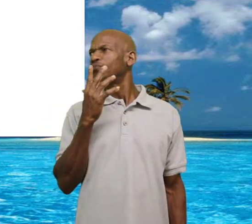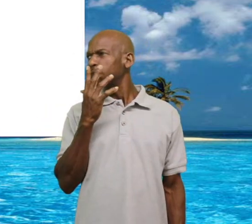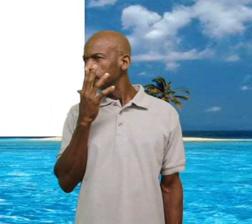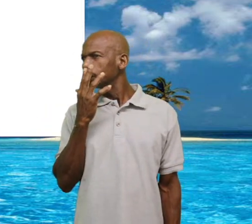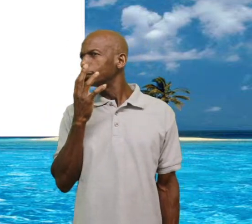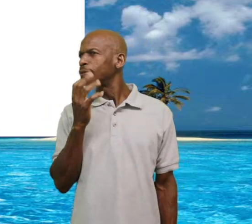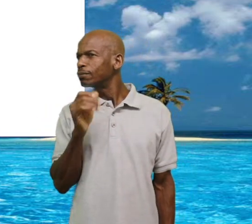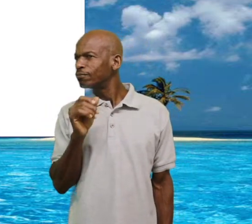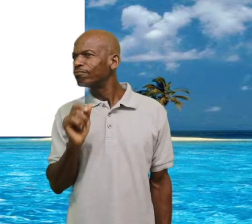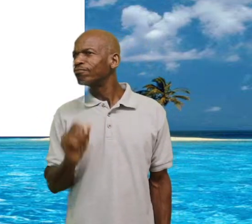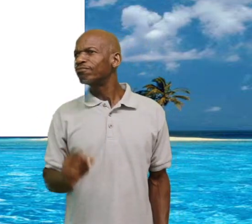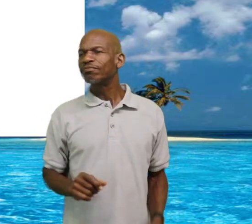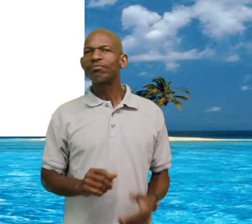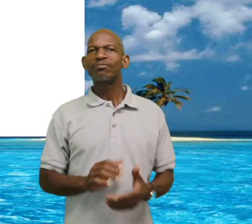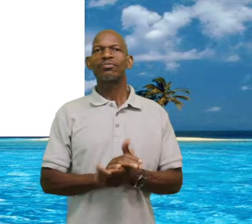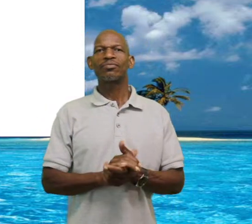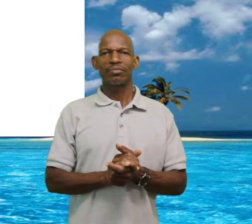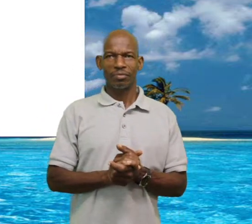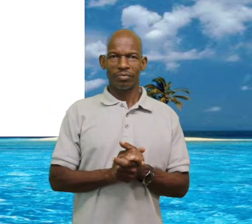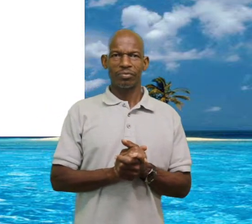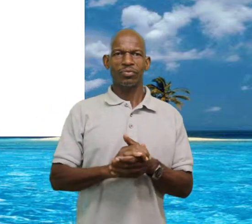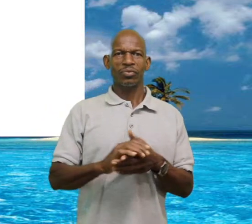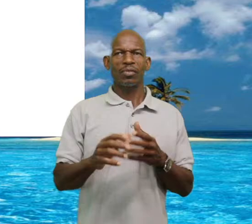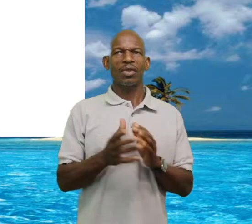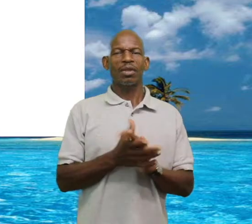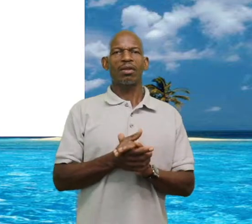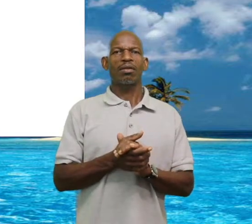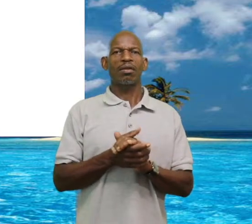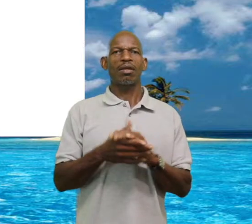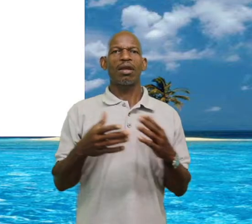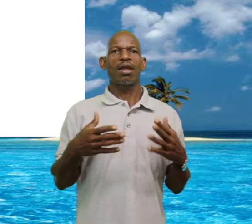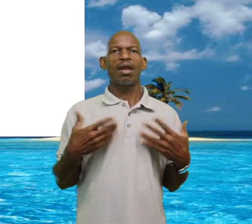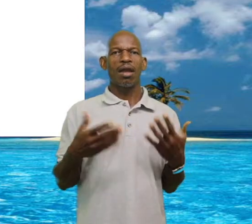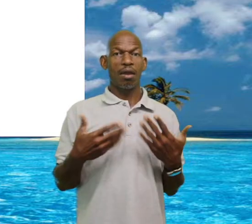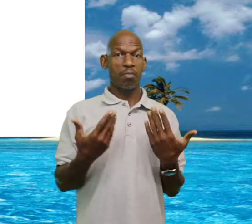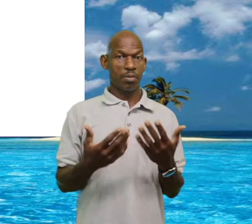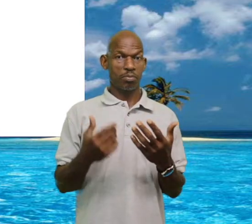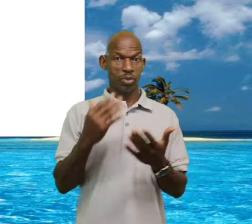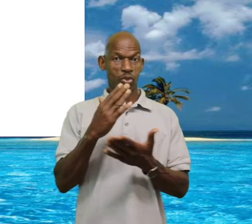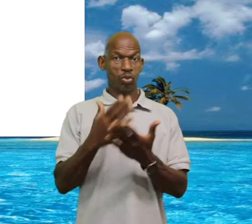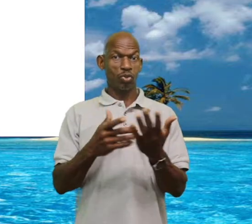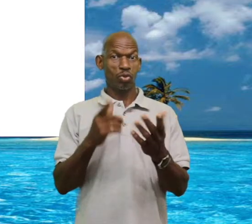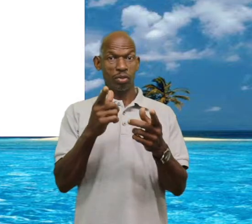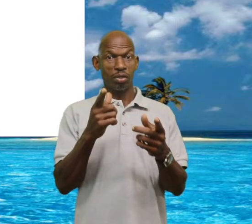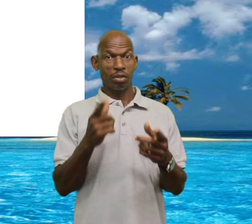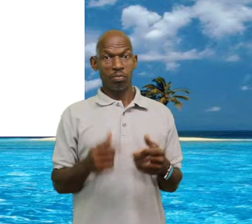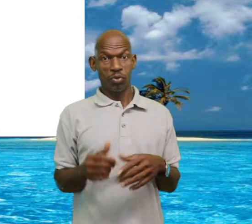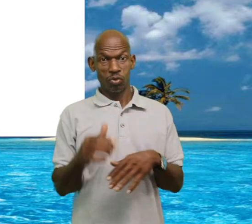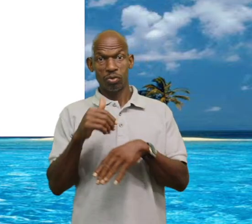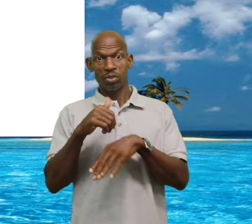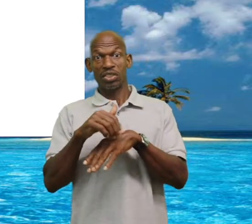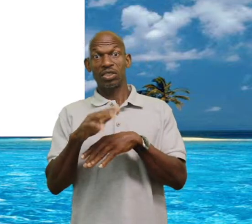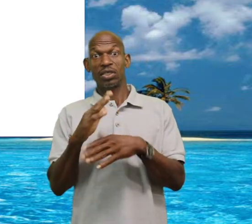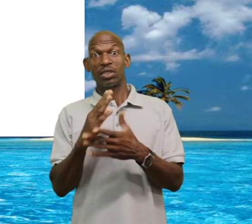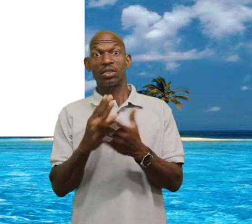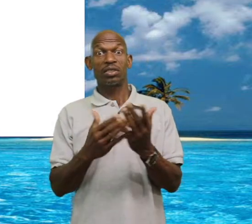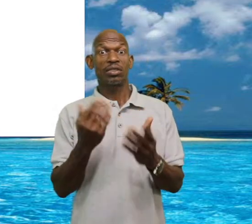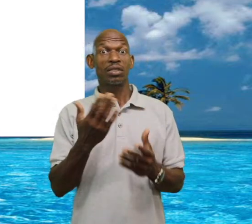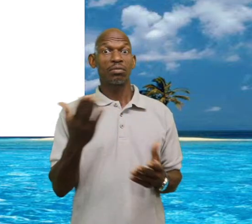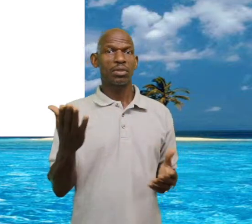And I was so fortunate to get feedback from those that are online and with Sabriki, especially Sabriki,